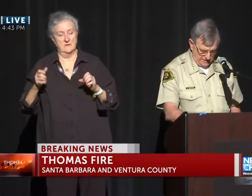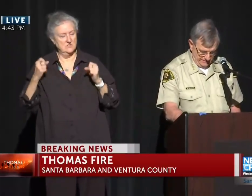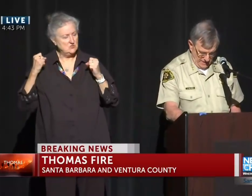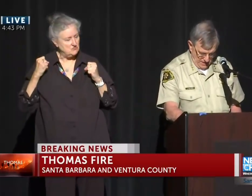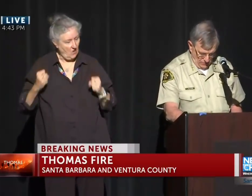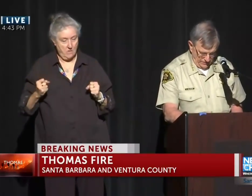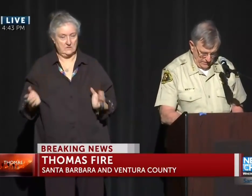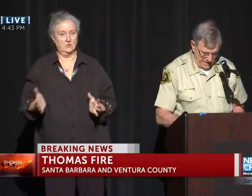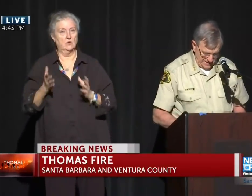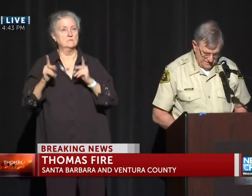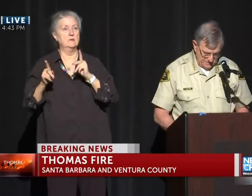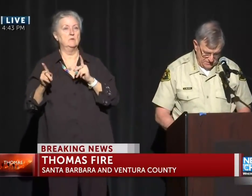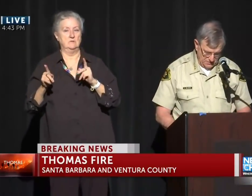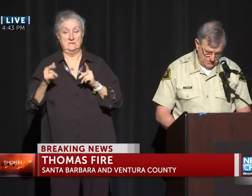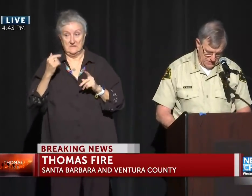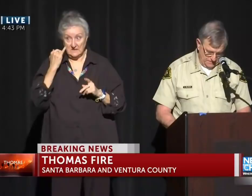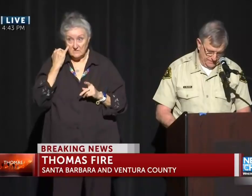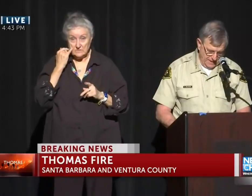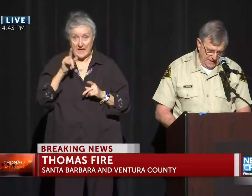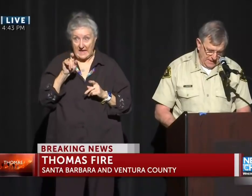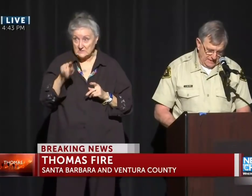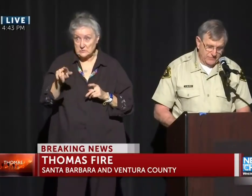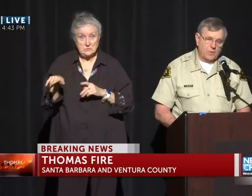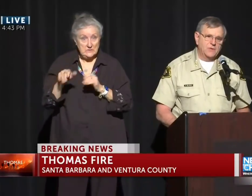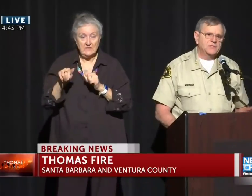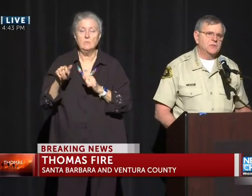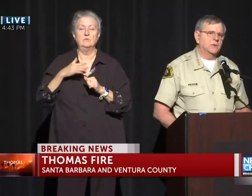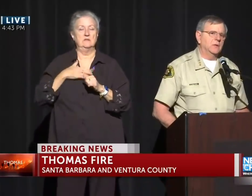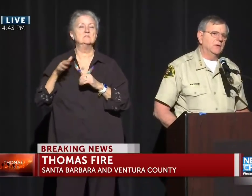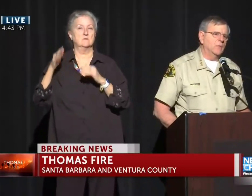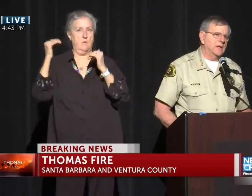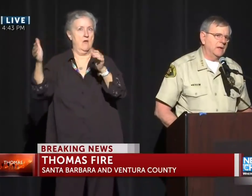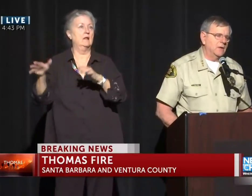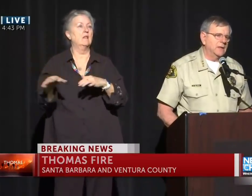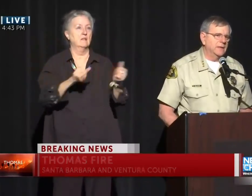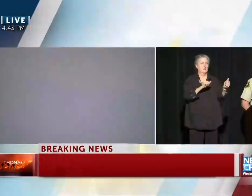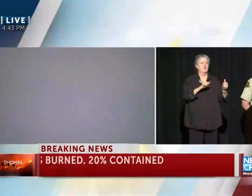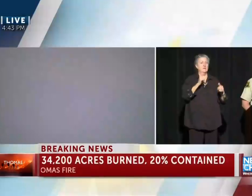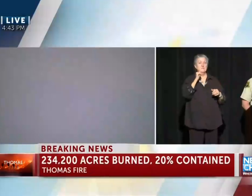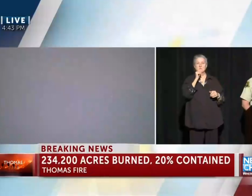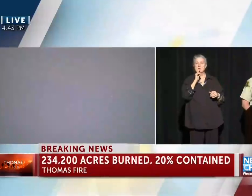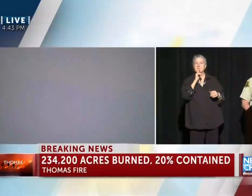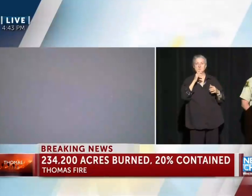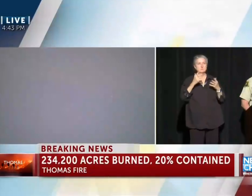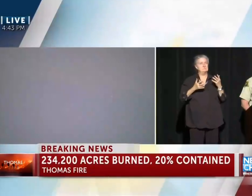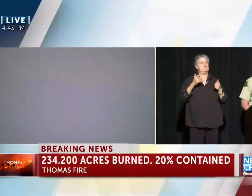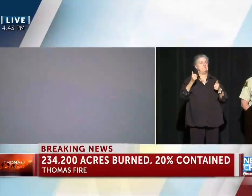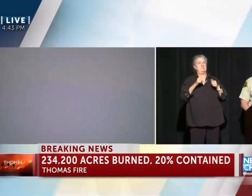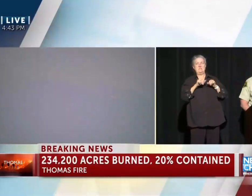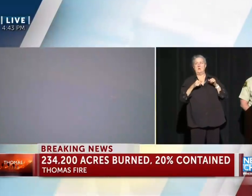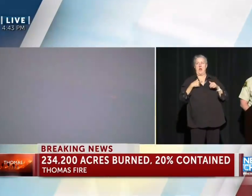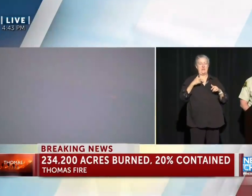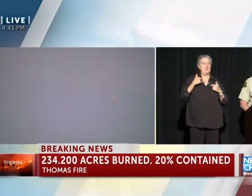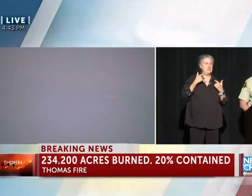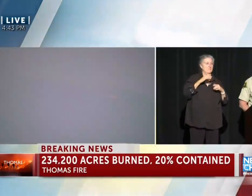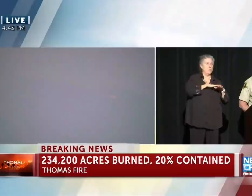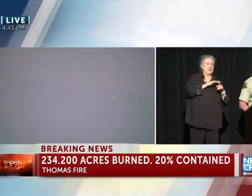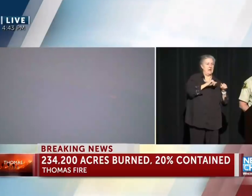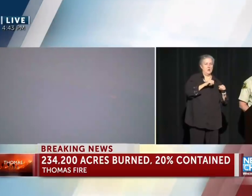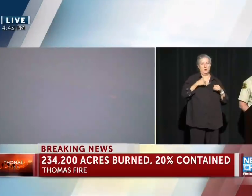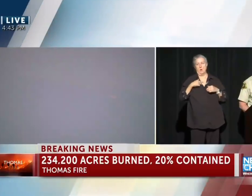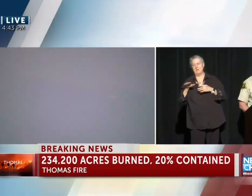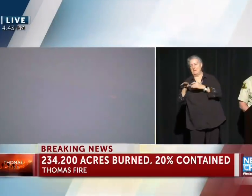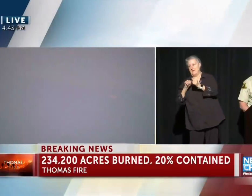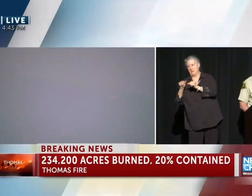encourage people to leave when they're asked to do so. If you're uncertain of what area that you live in, whether you're in a warning area